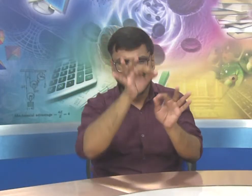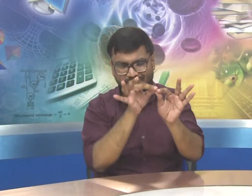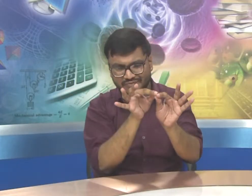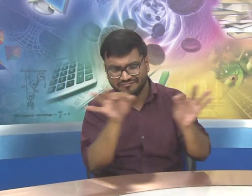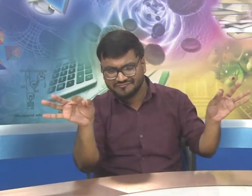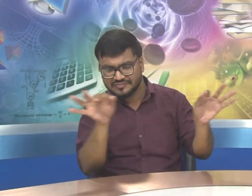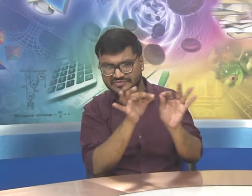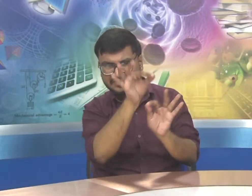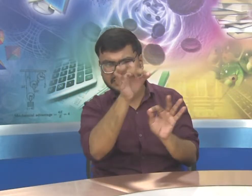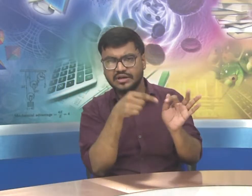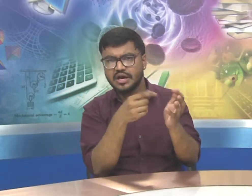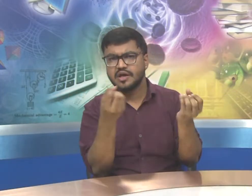Measuring atom sizes.